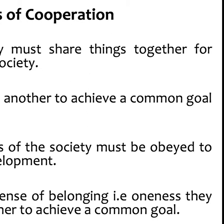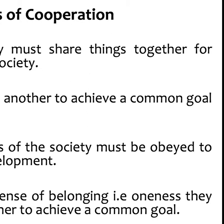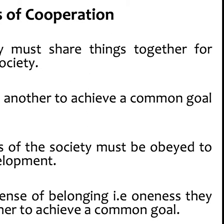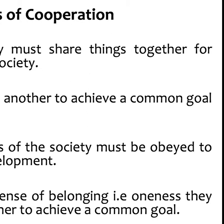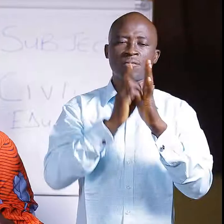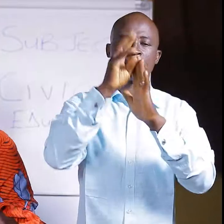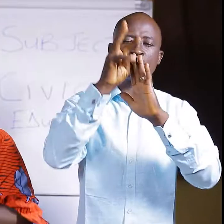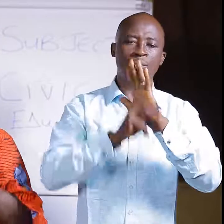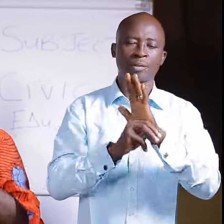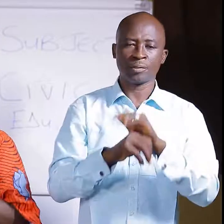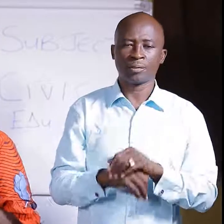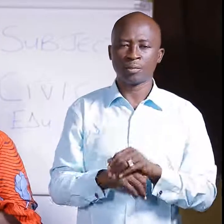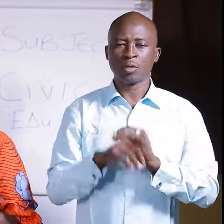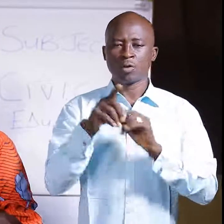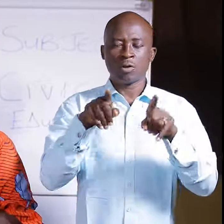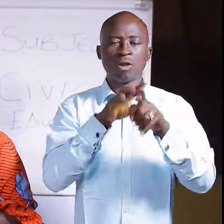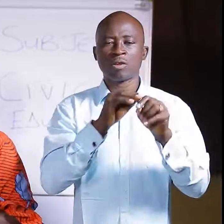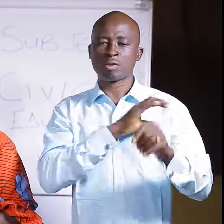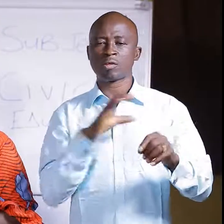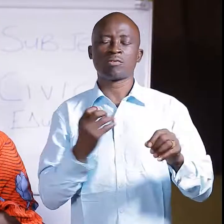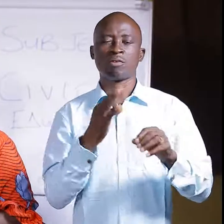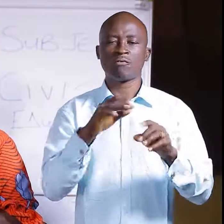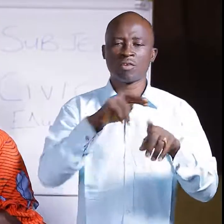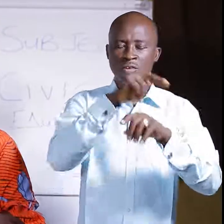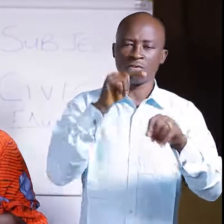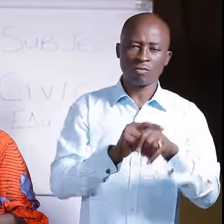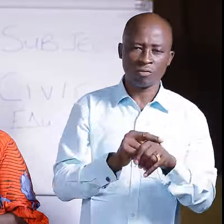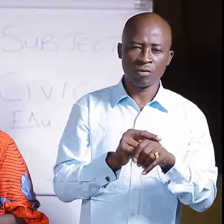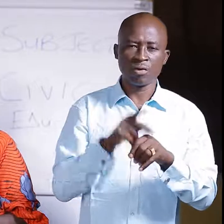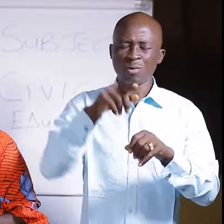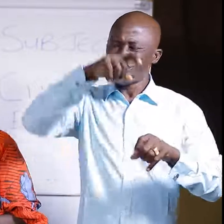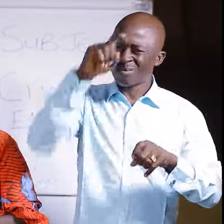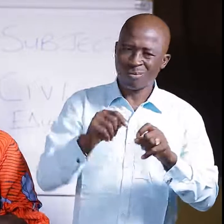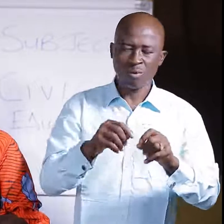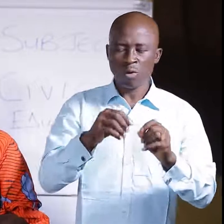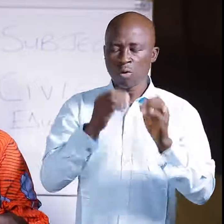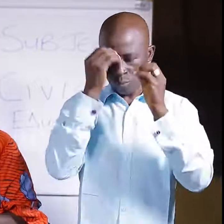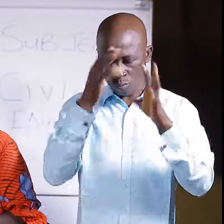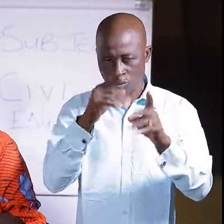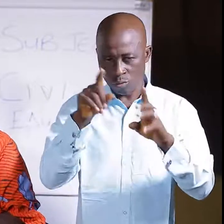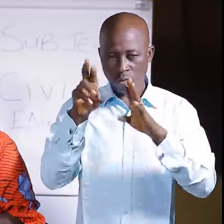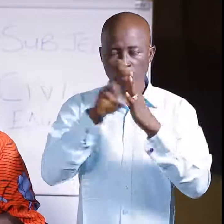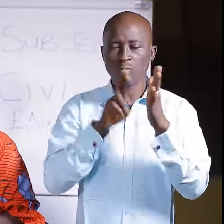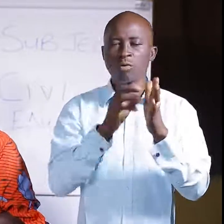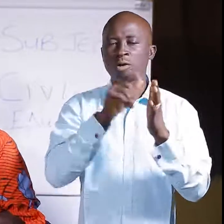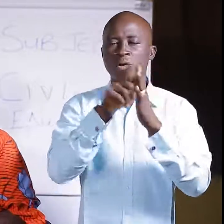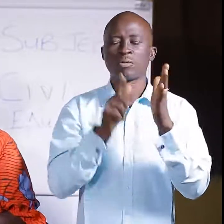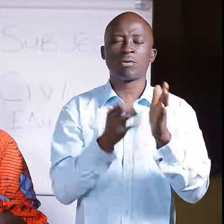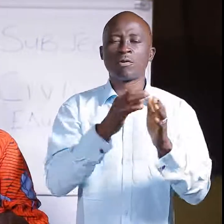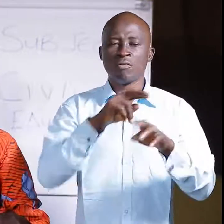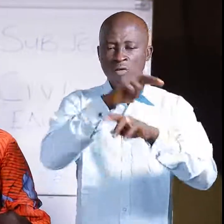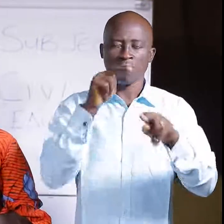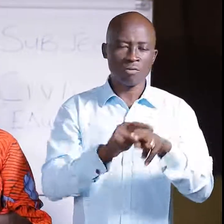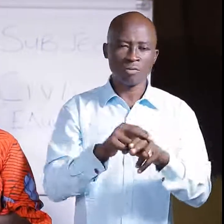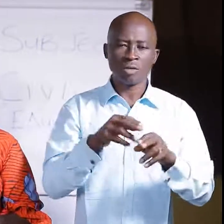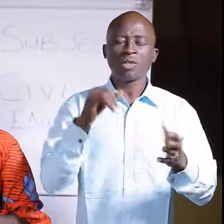development. You, as a citizen of your nation, you have to obey the rules and regulations of your nation. It is